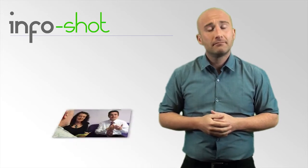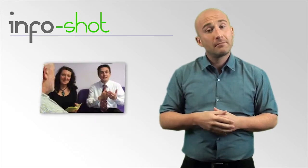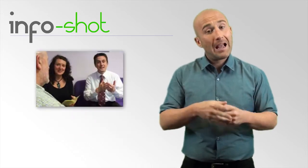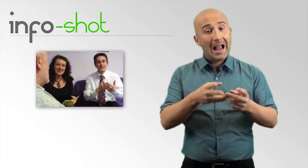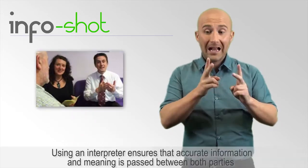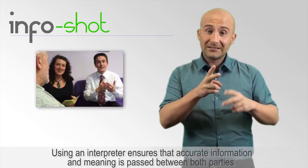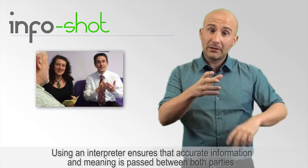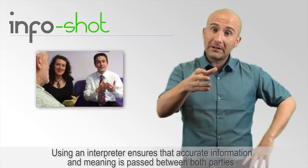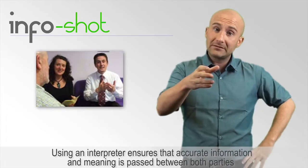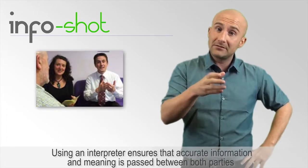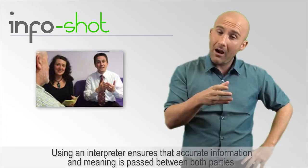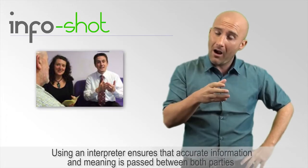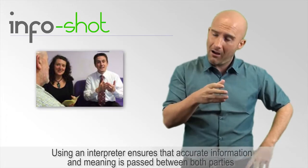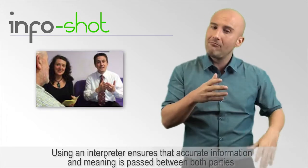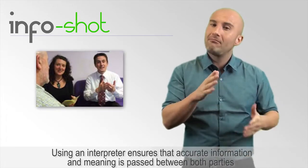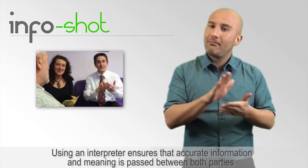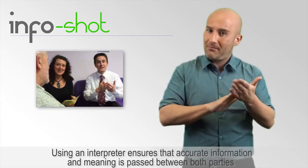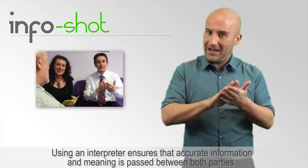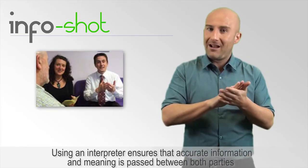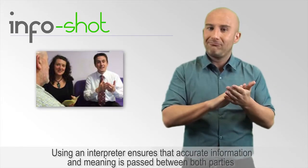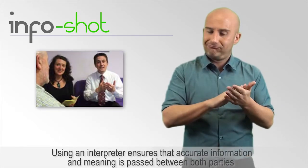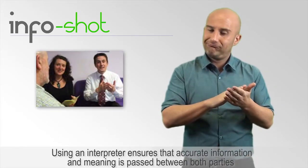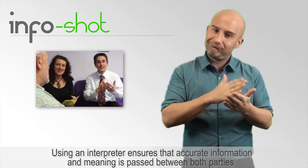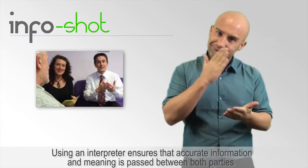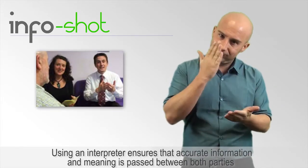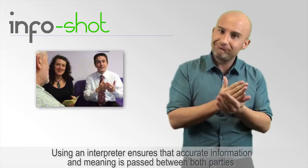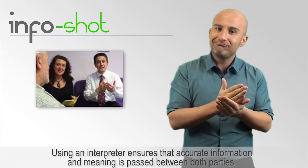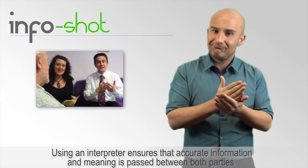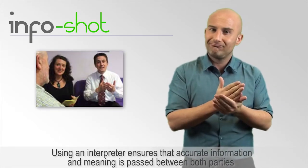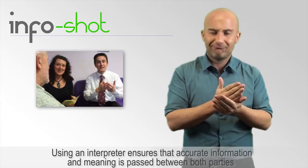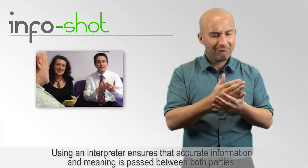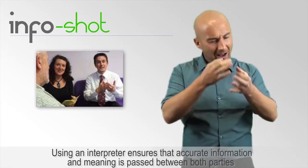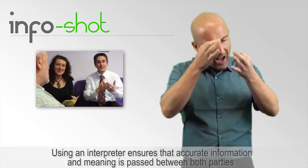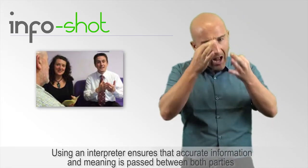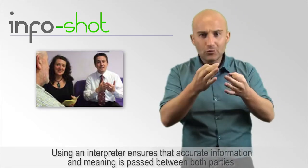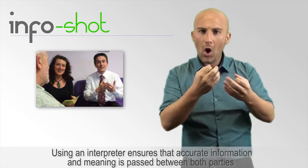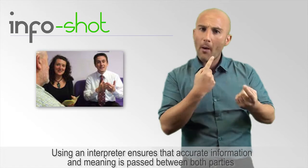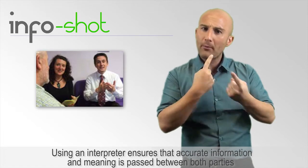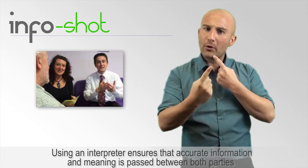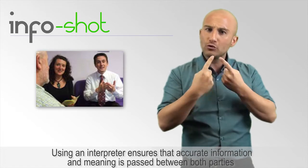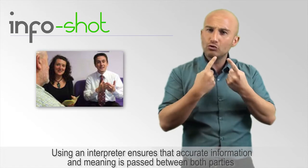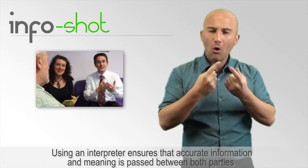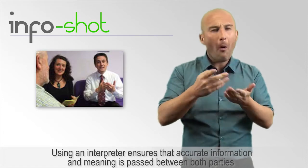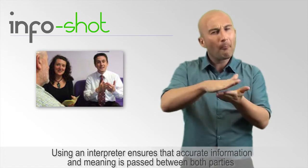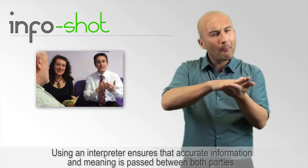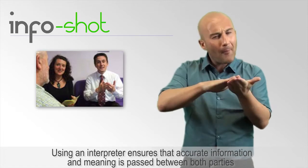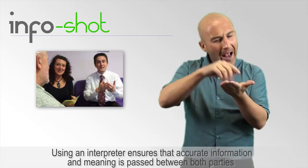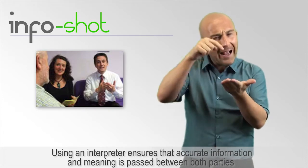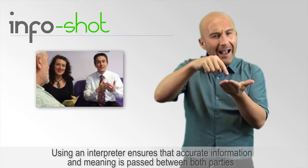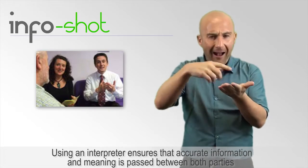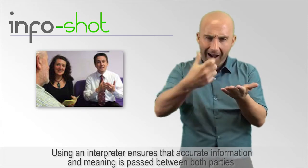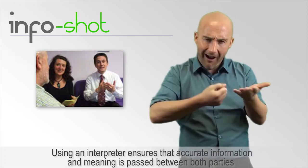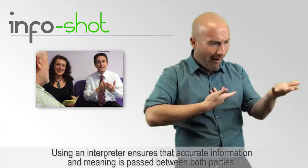Using an interpreter ensures that accurate information and meaning is passed between both